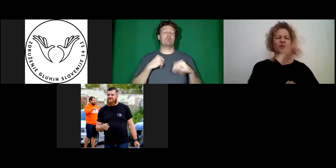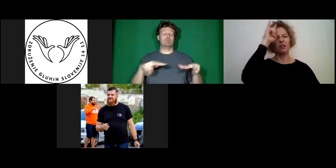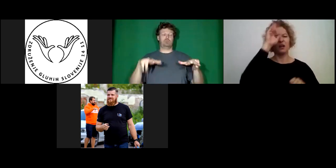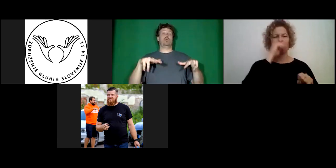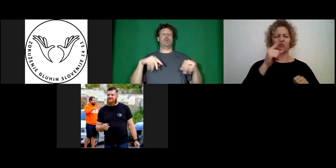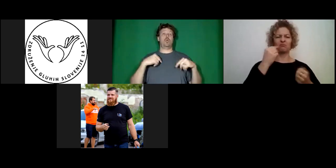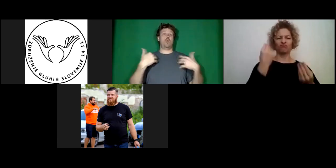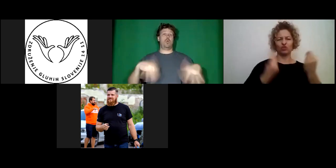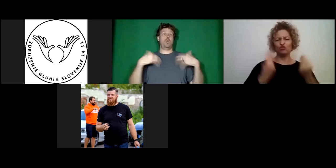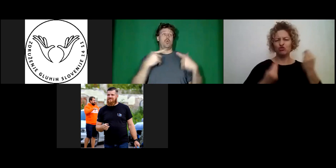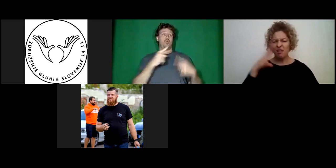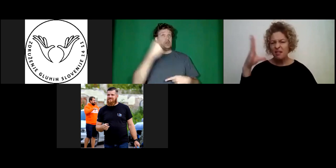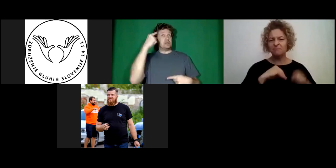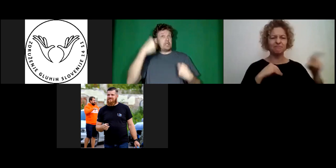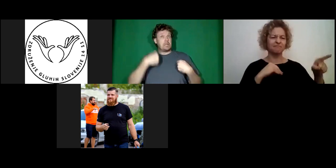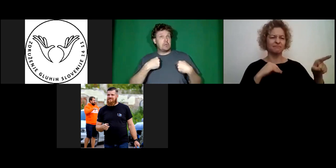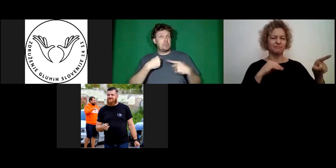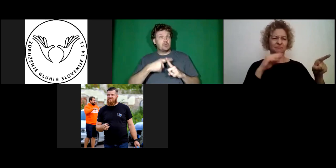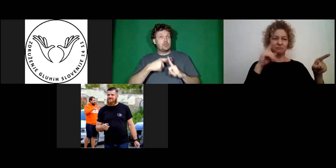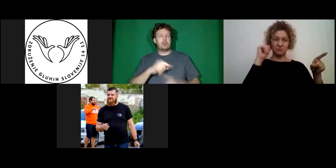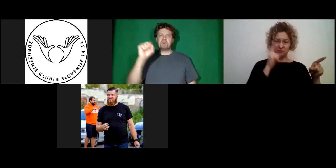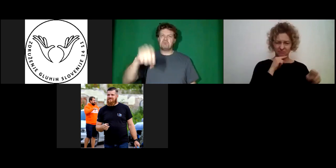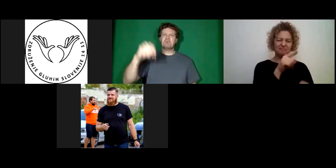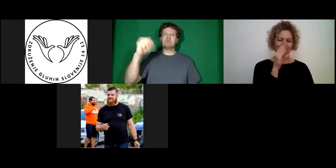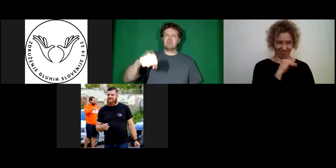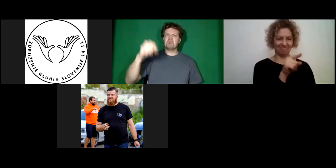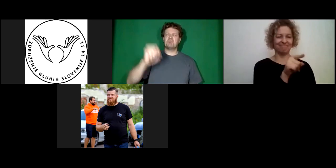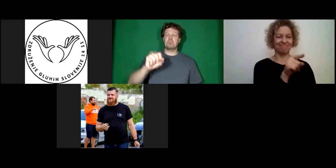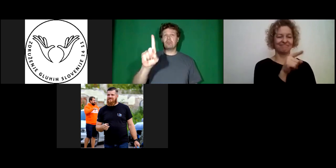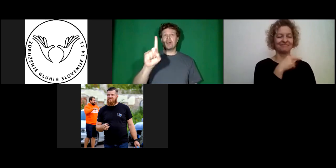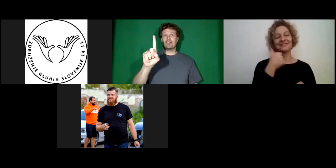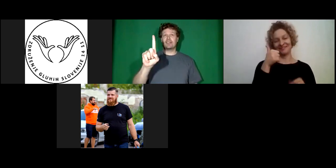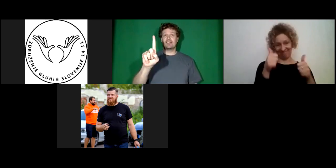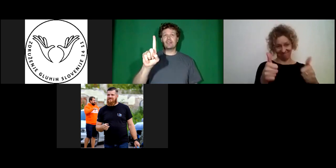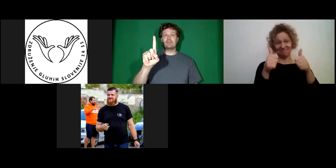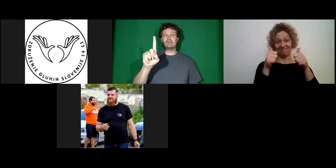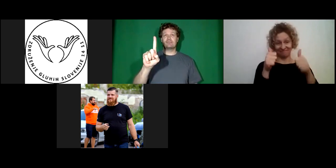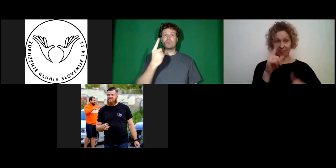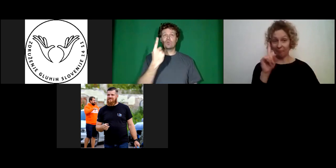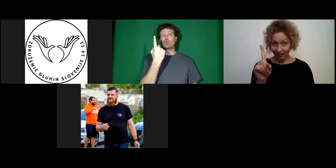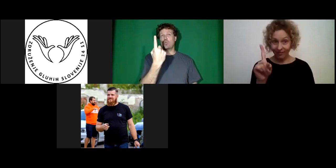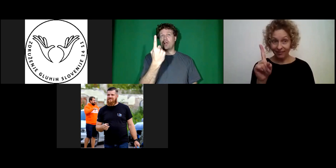And I want you to show what deaf people can do.